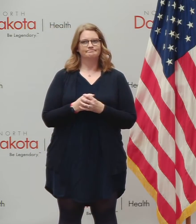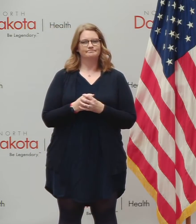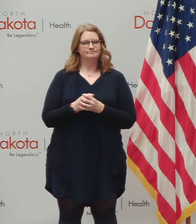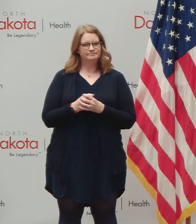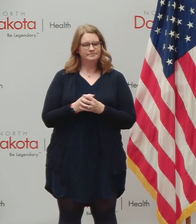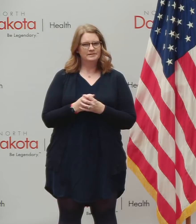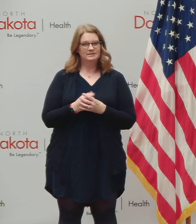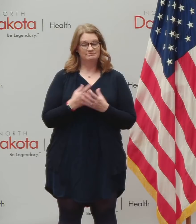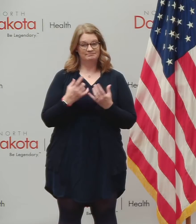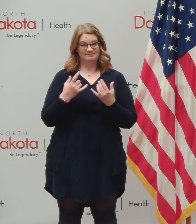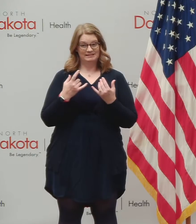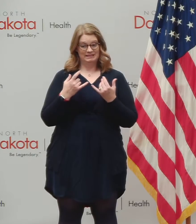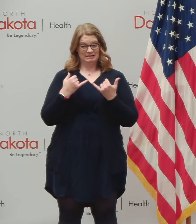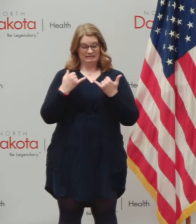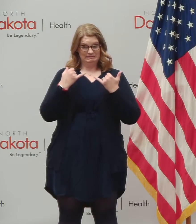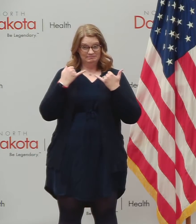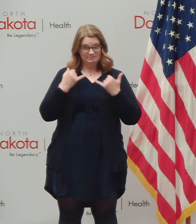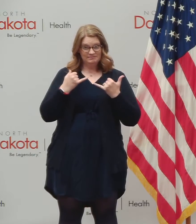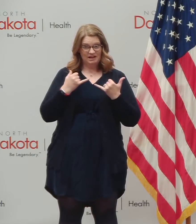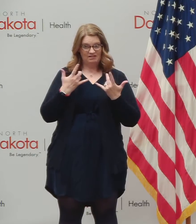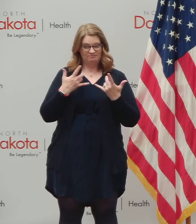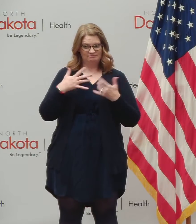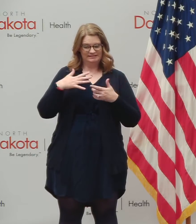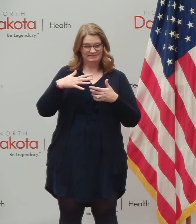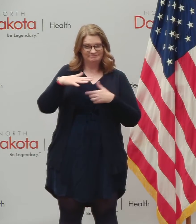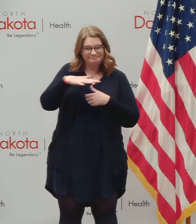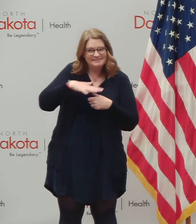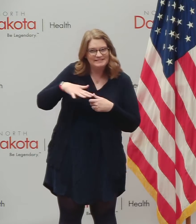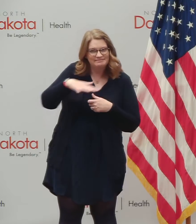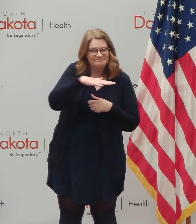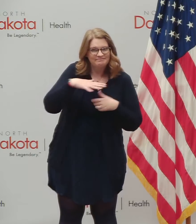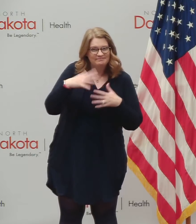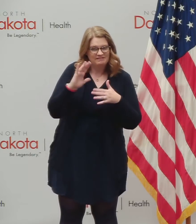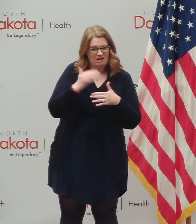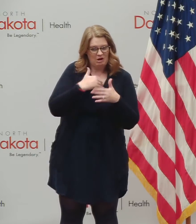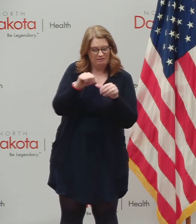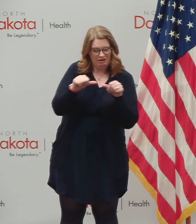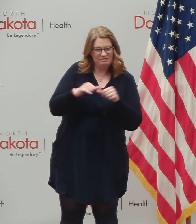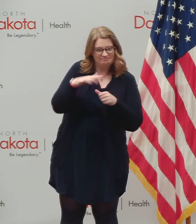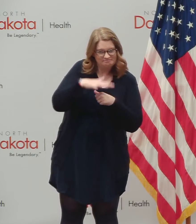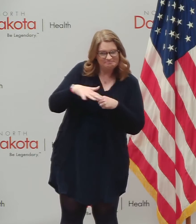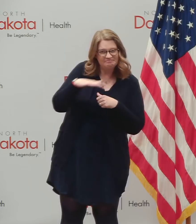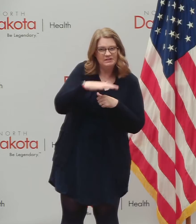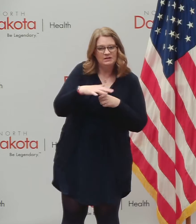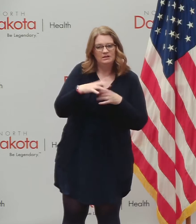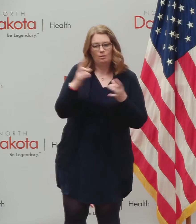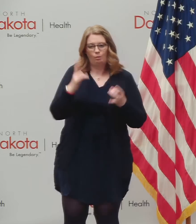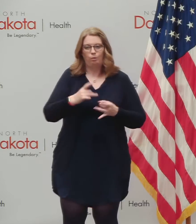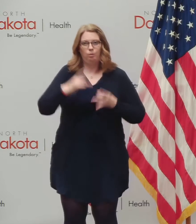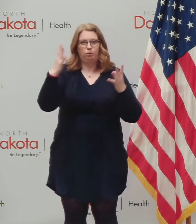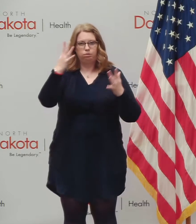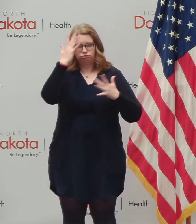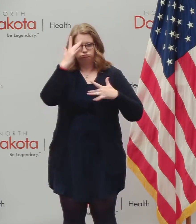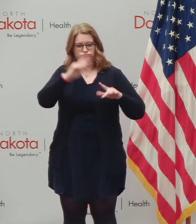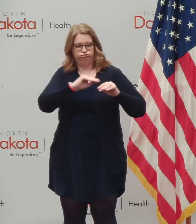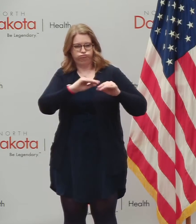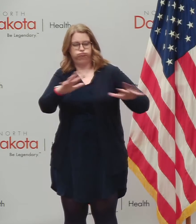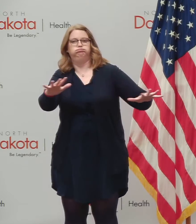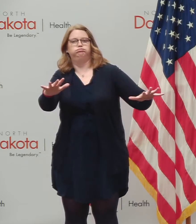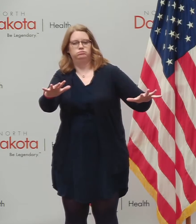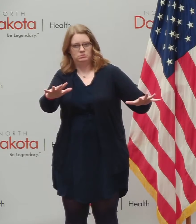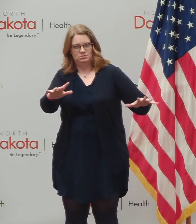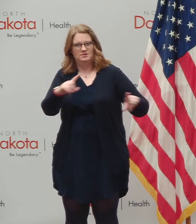not only in the middle of a regional COVID storm, but we find ourselves in the middle of